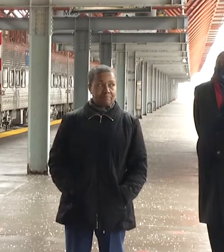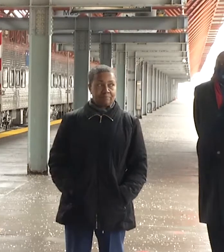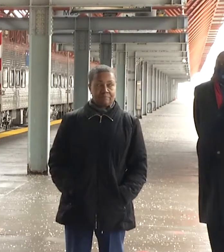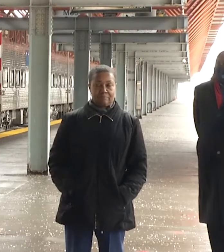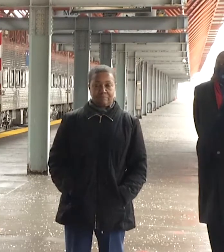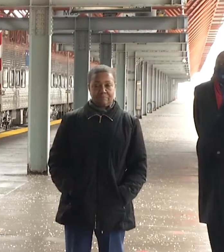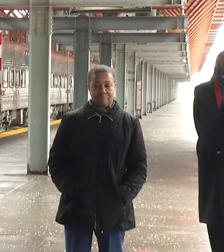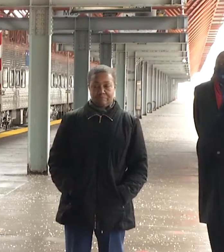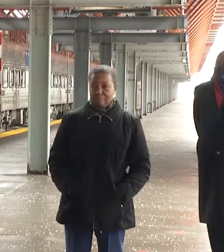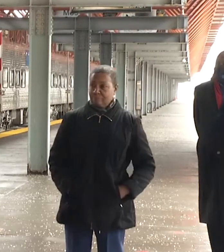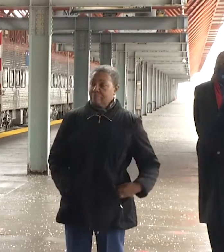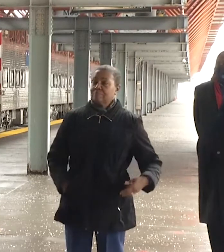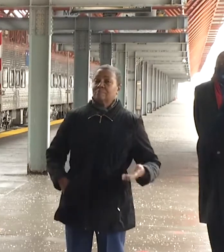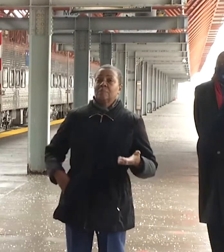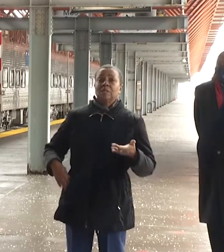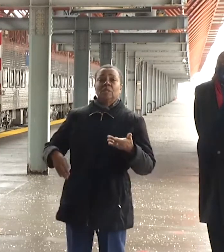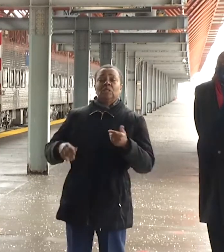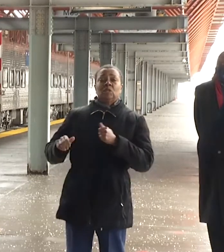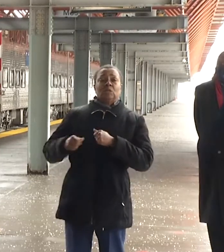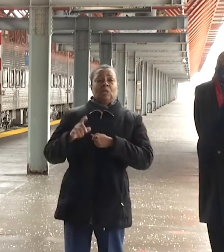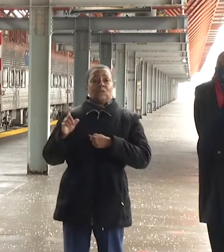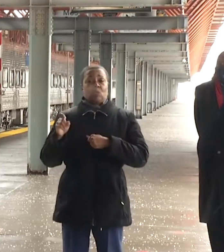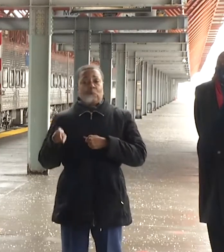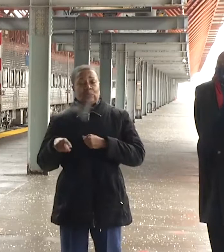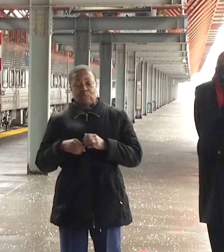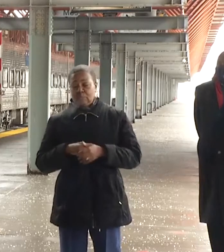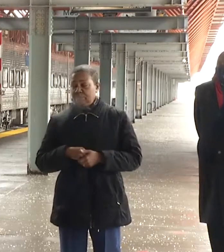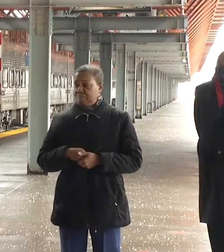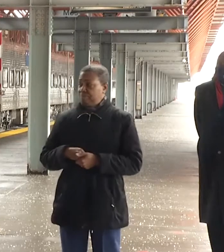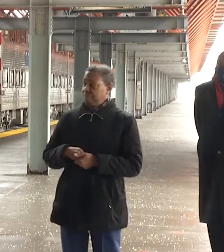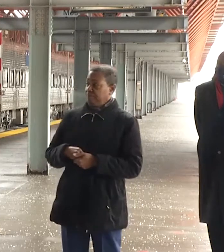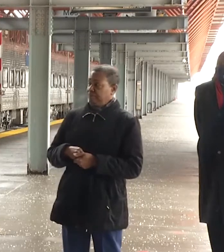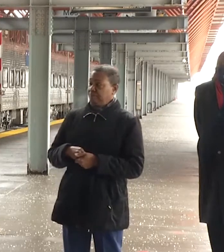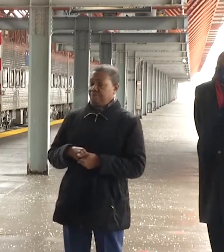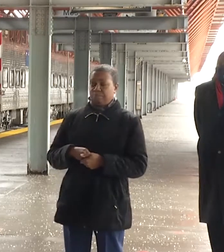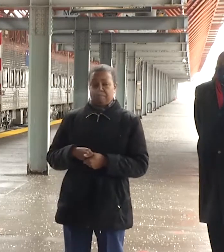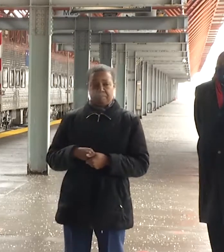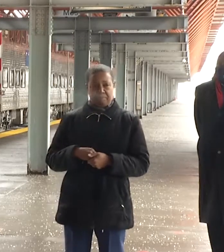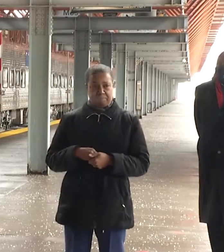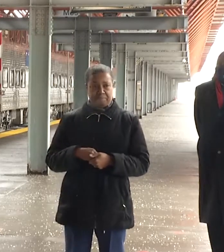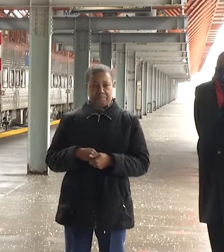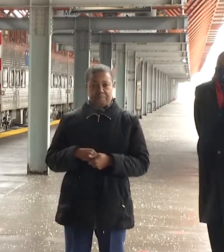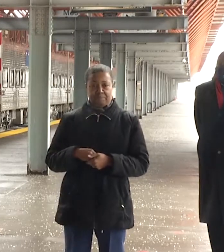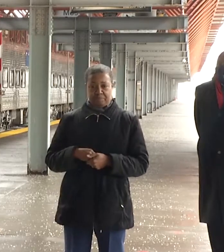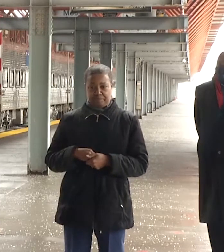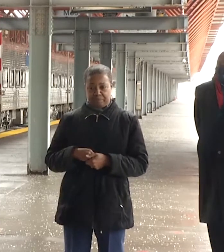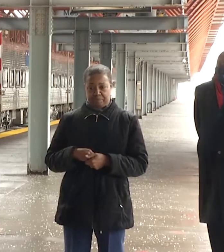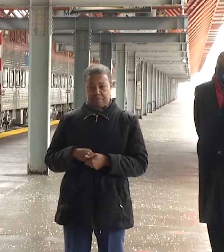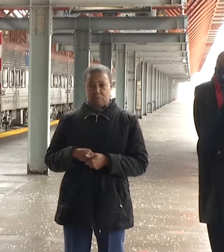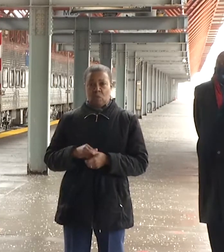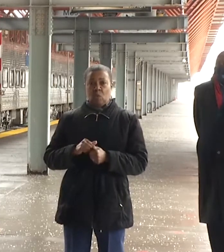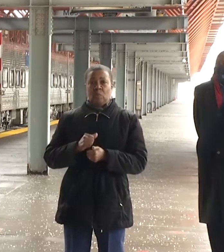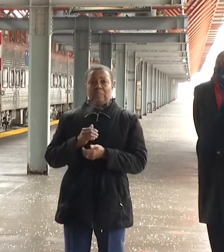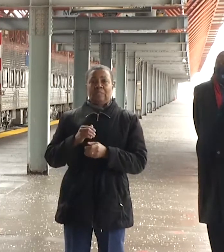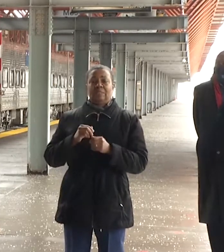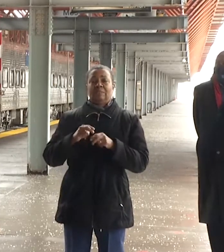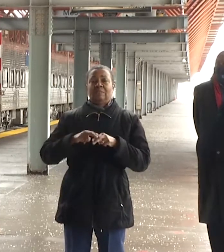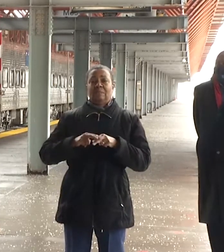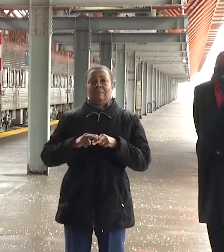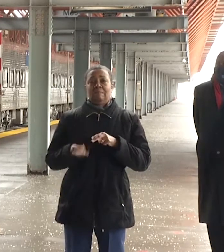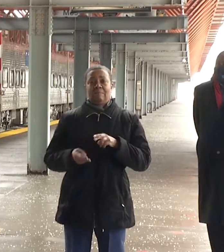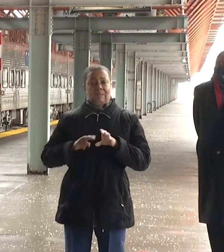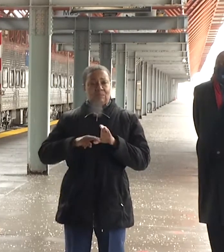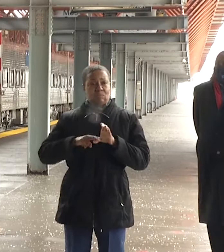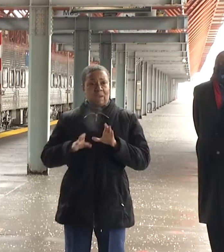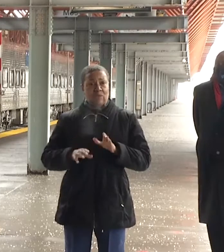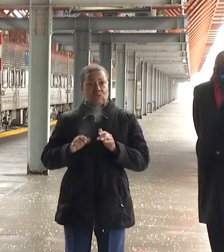So the follow-up to the question is that with some of the numbers being down because of COVID, is that